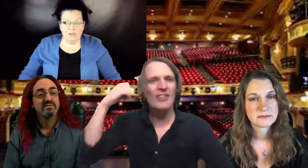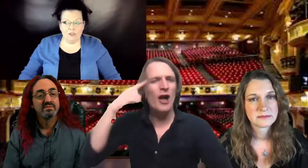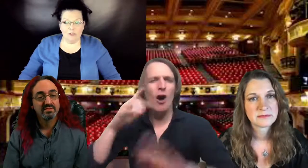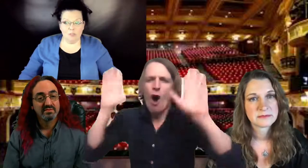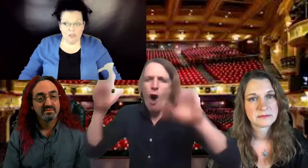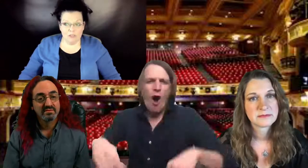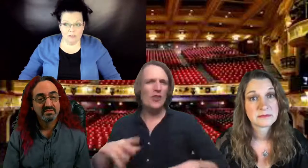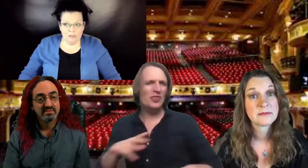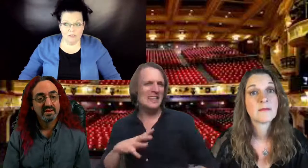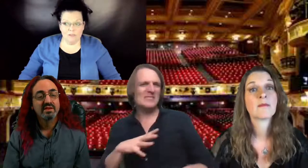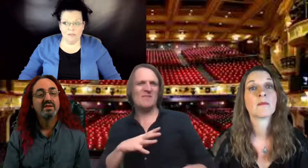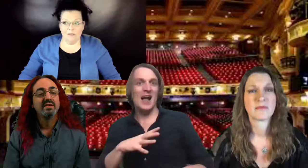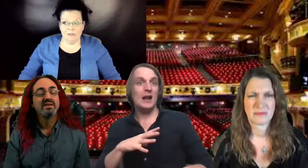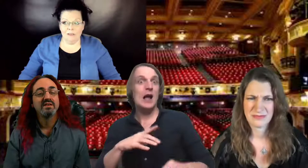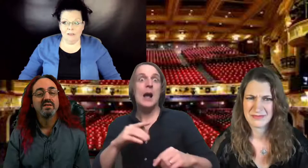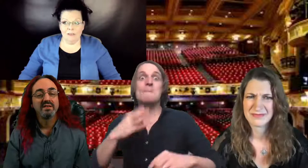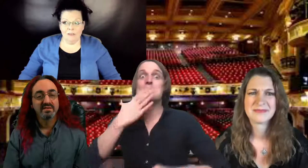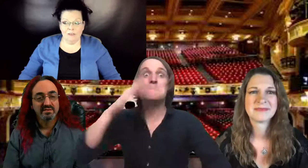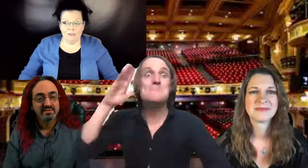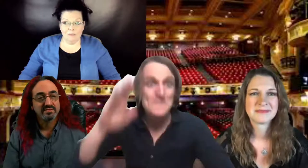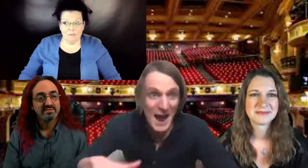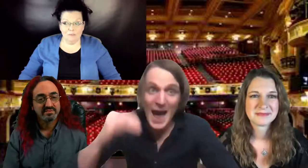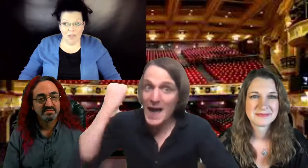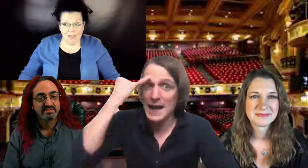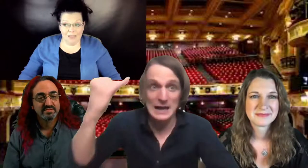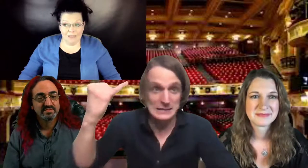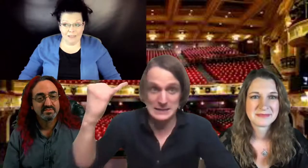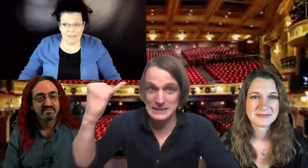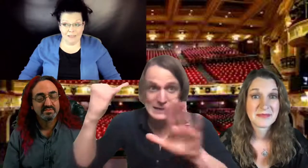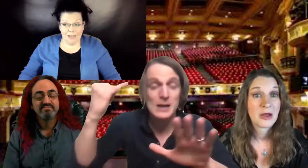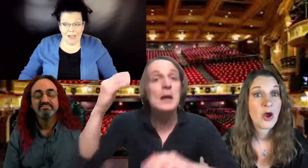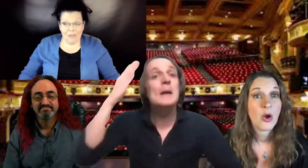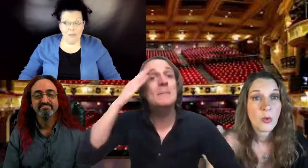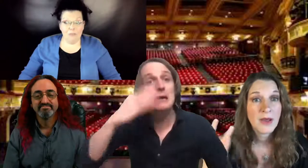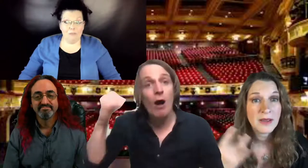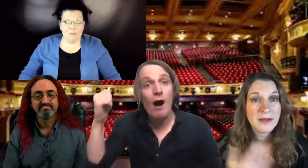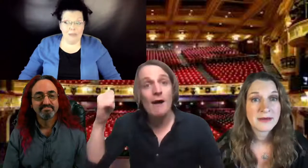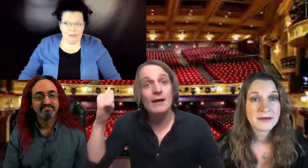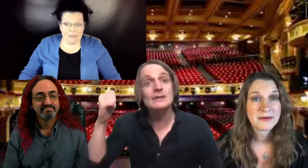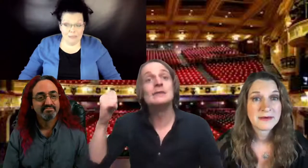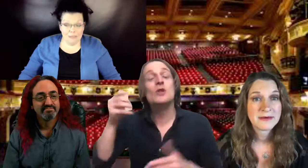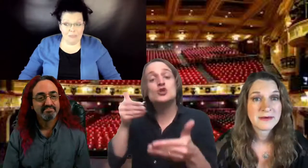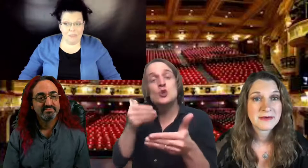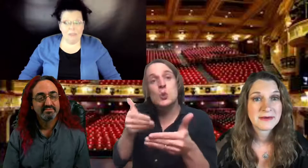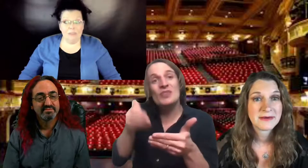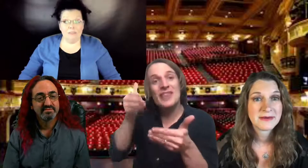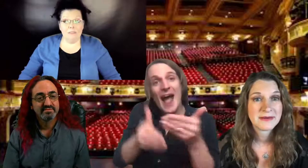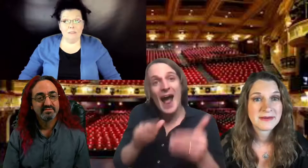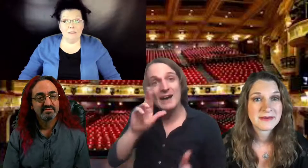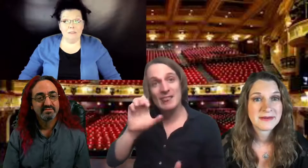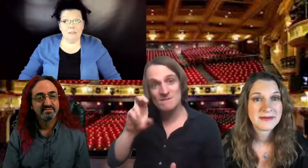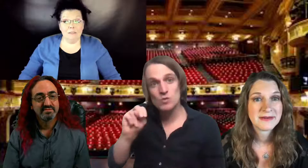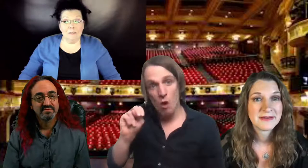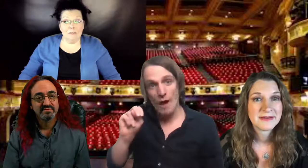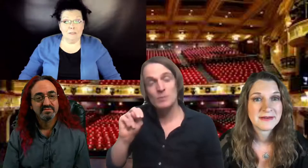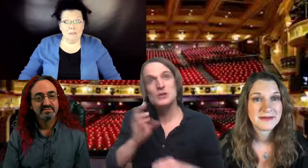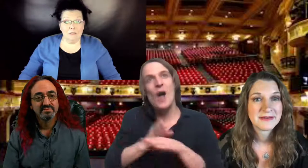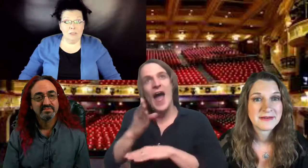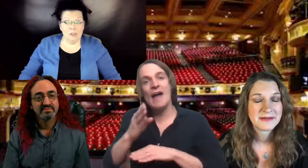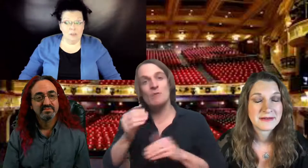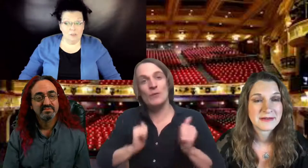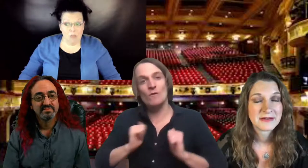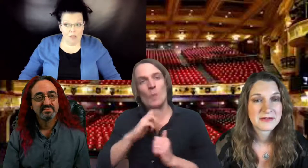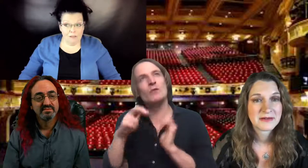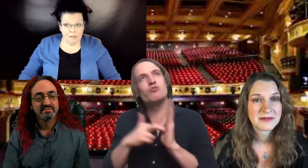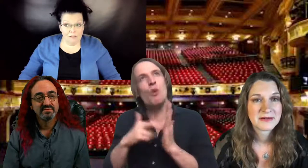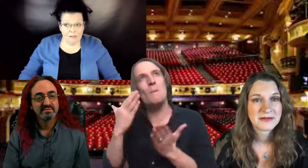my facial expressions and thought that it was fine. I thought it was a bad idea because during the